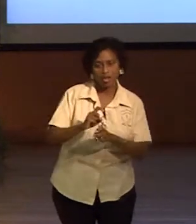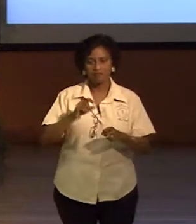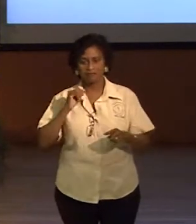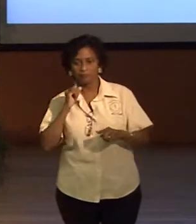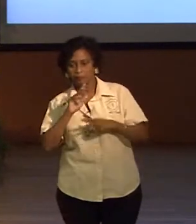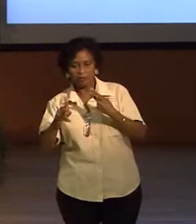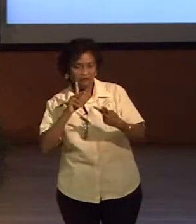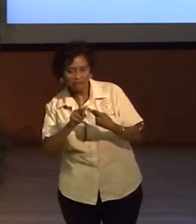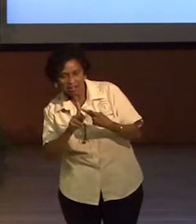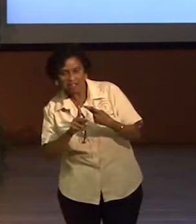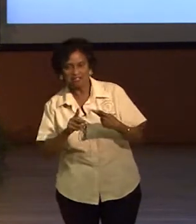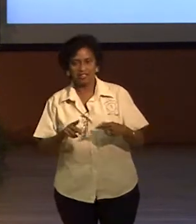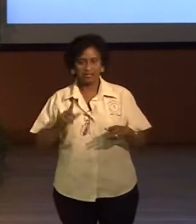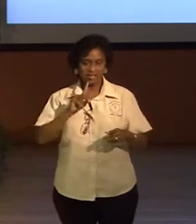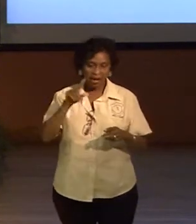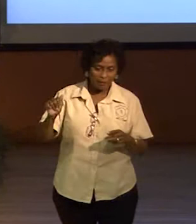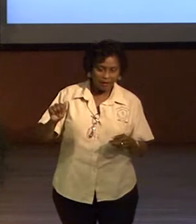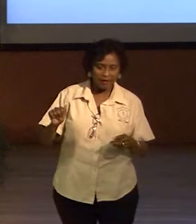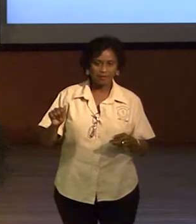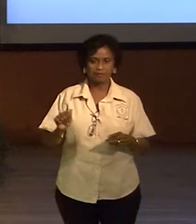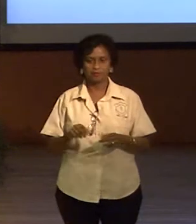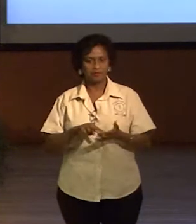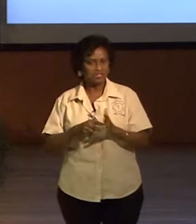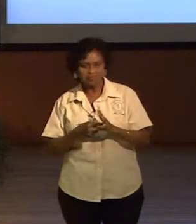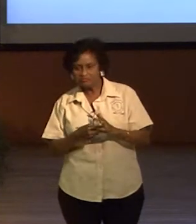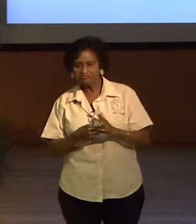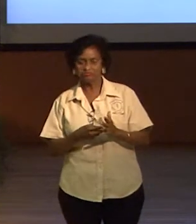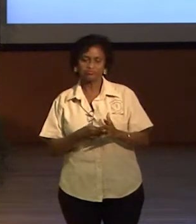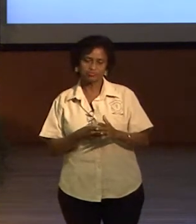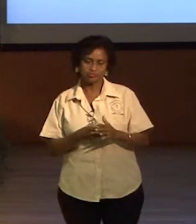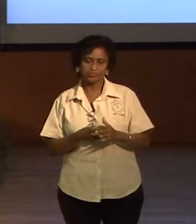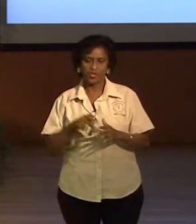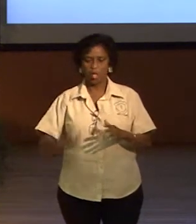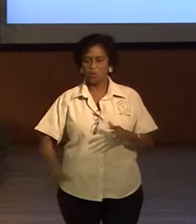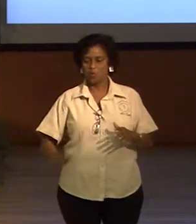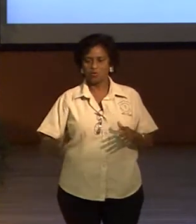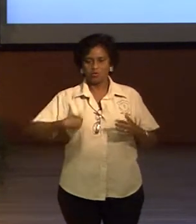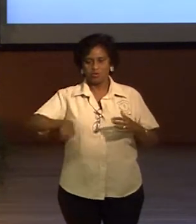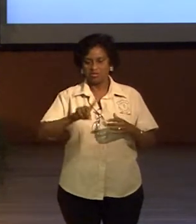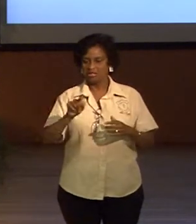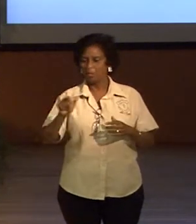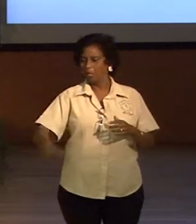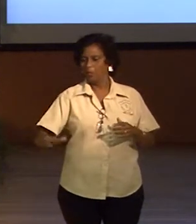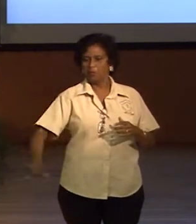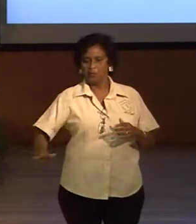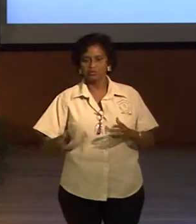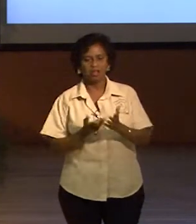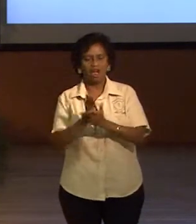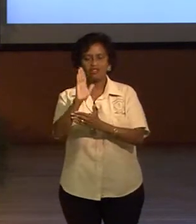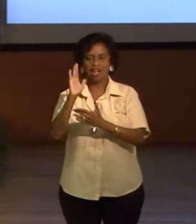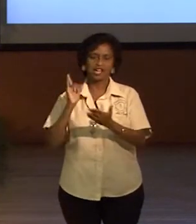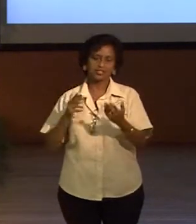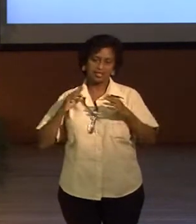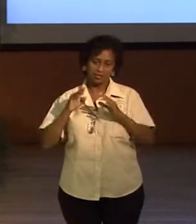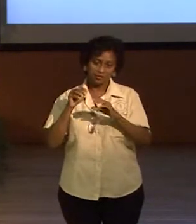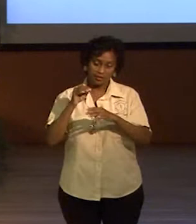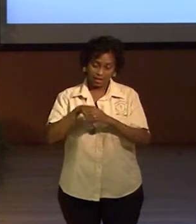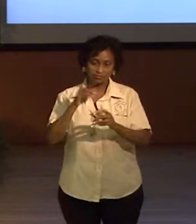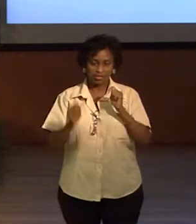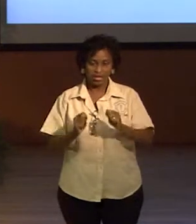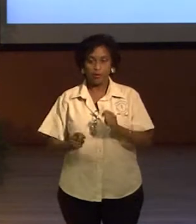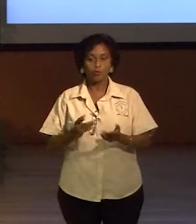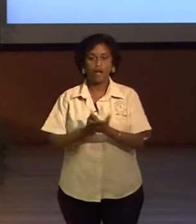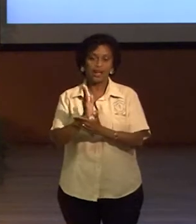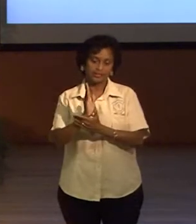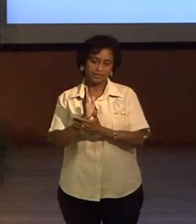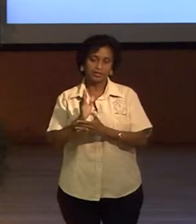again, this idea that their inferiority denies them their rights to be a person, to